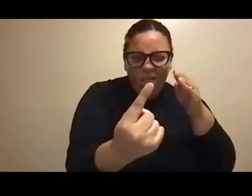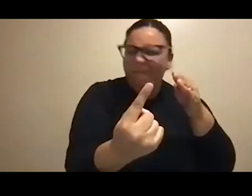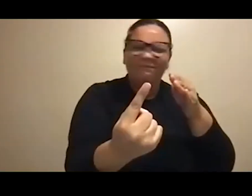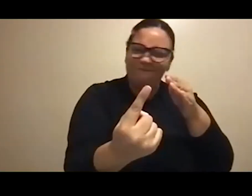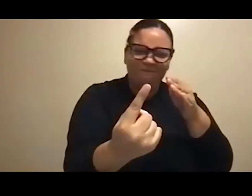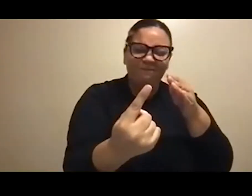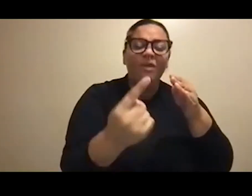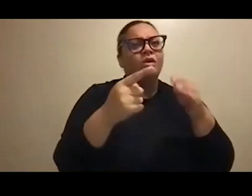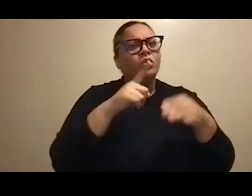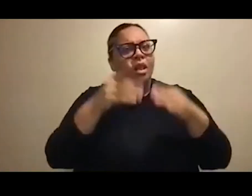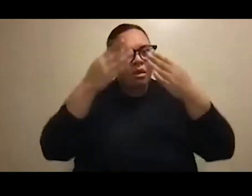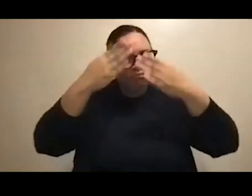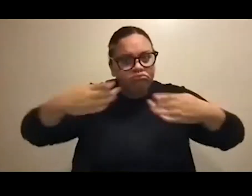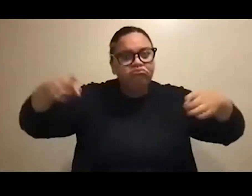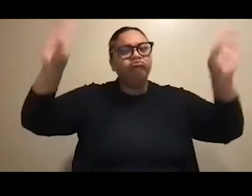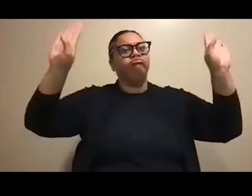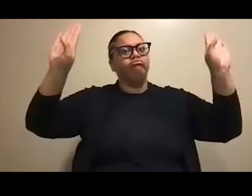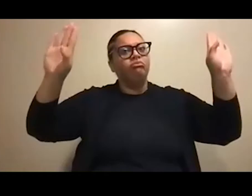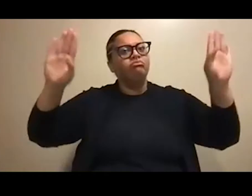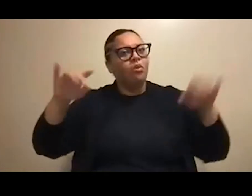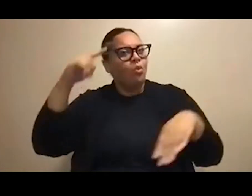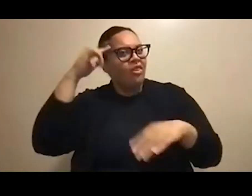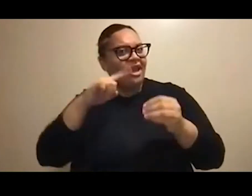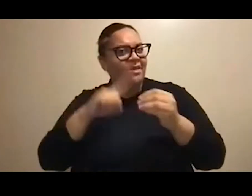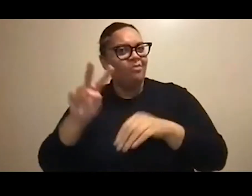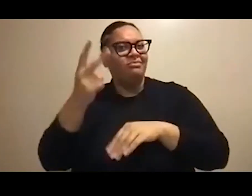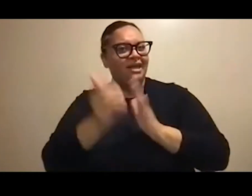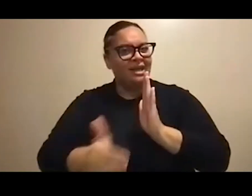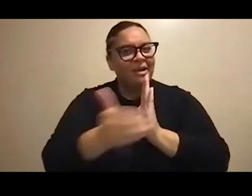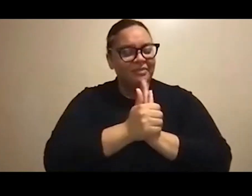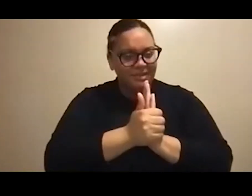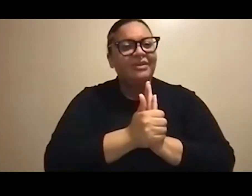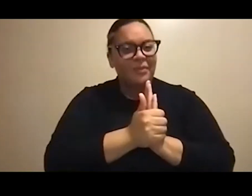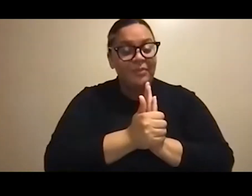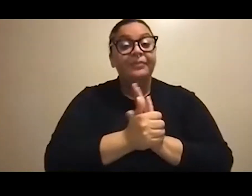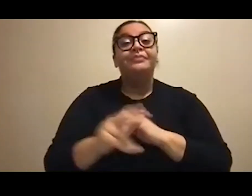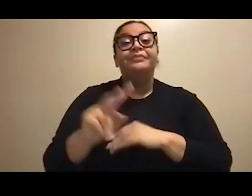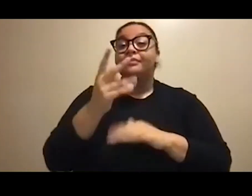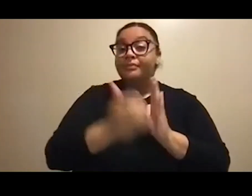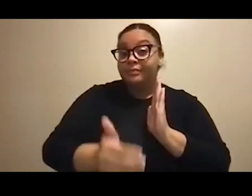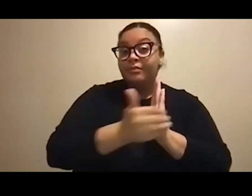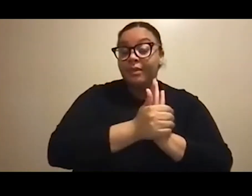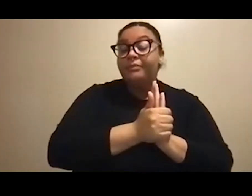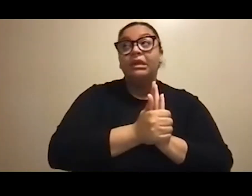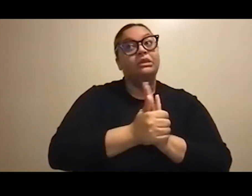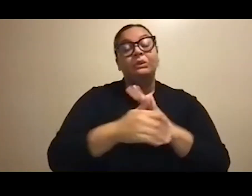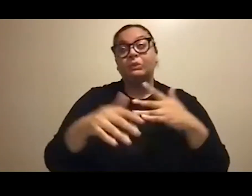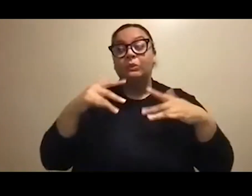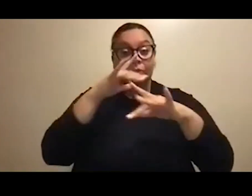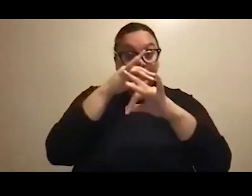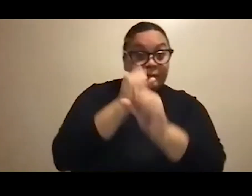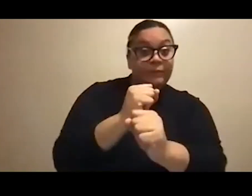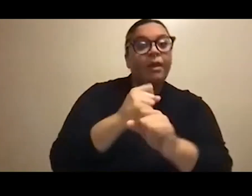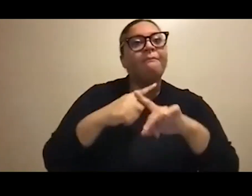about and thinking about the Second Amendment. Because frankly, the Second Amendment is highly fascinating, but also